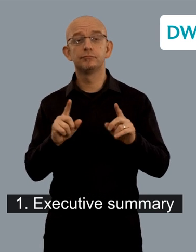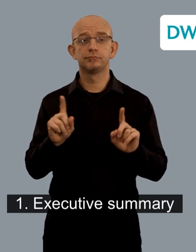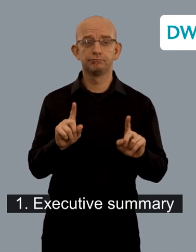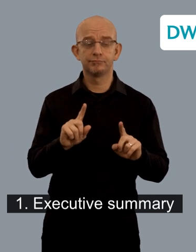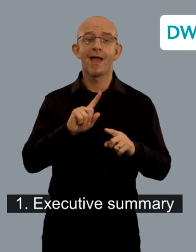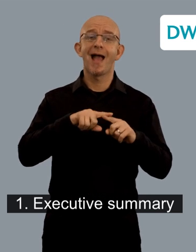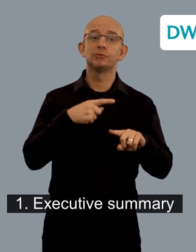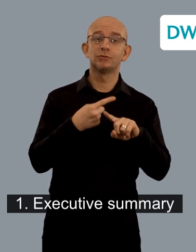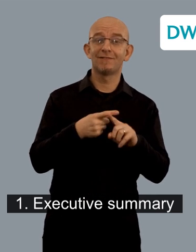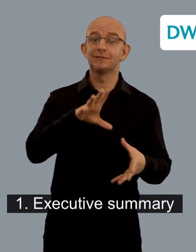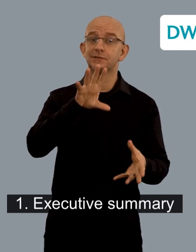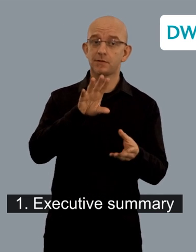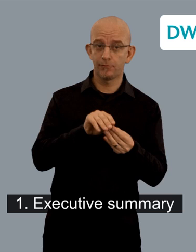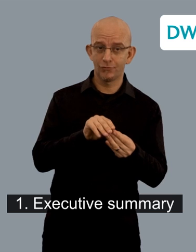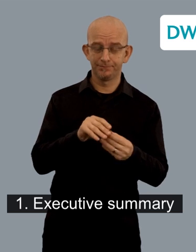Executive Summary.